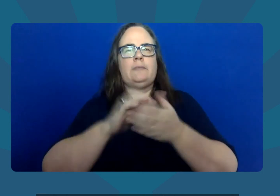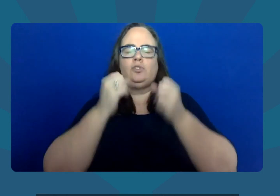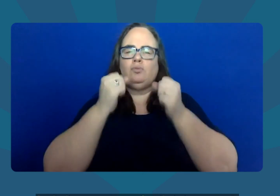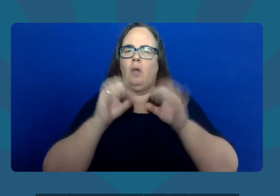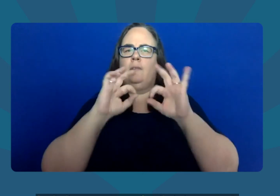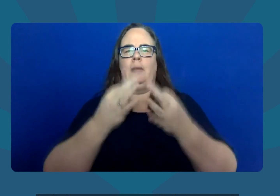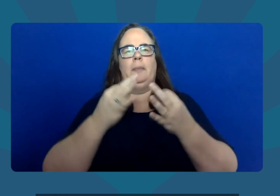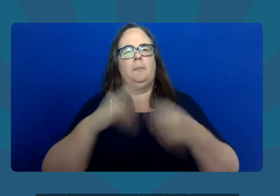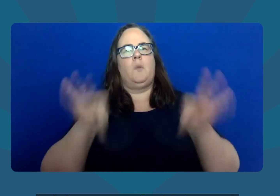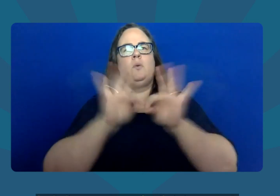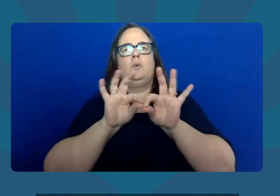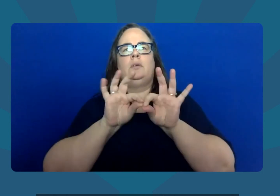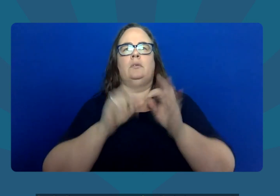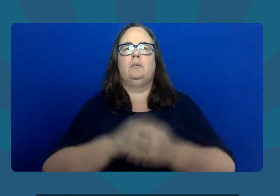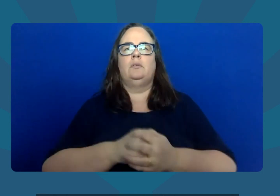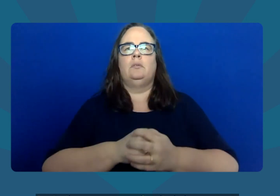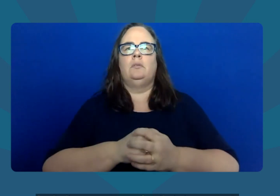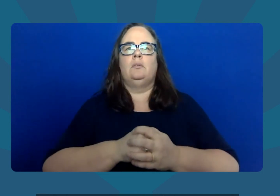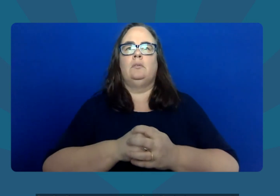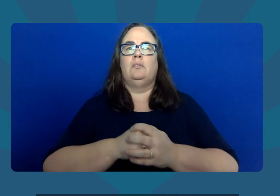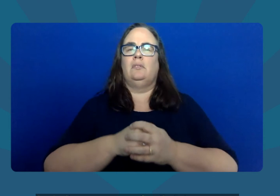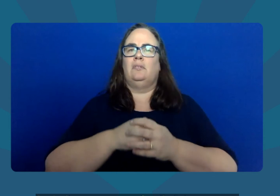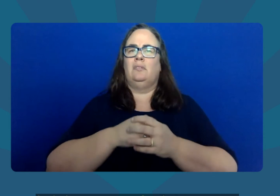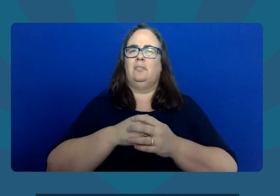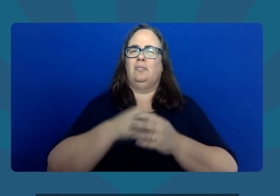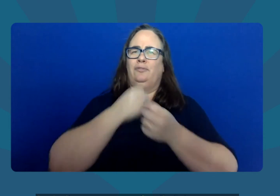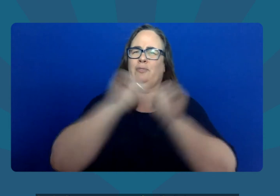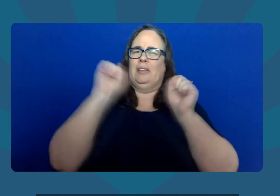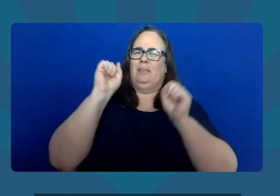believes a strong family is important.